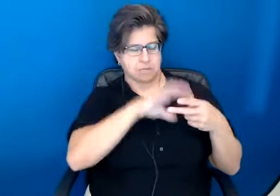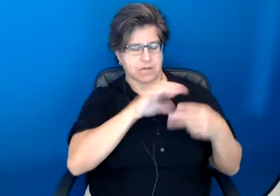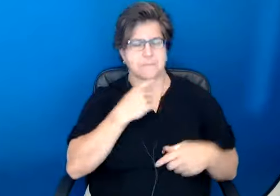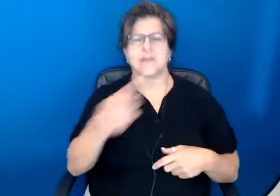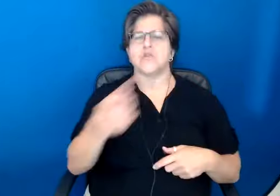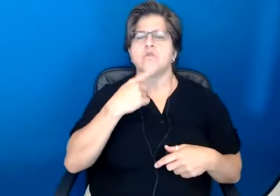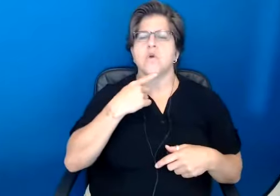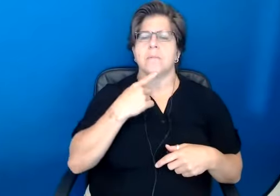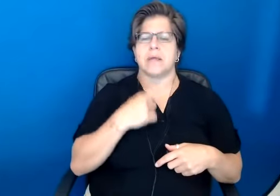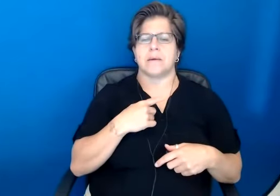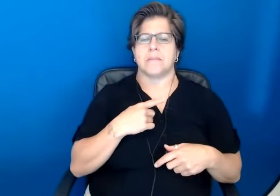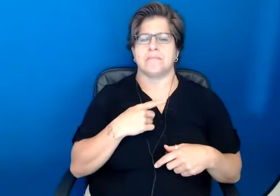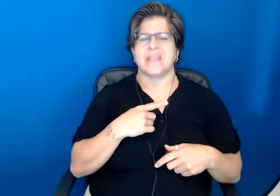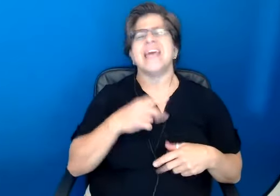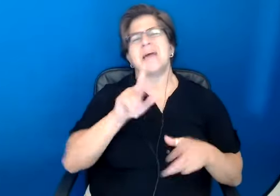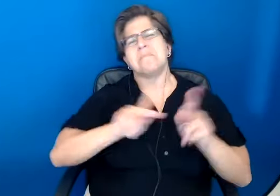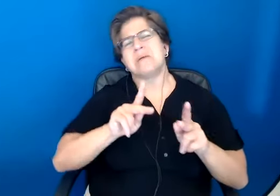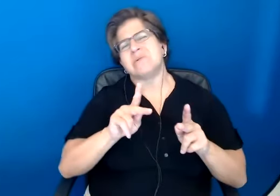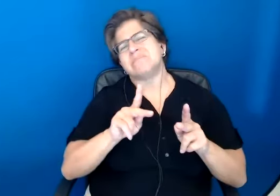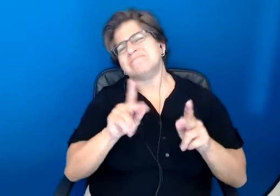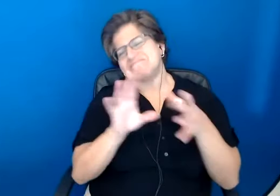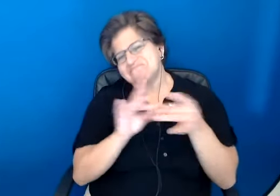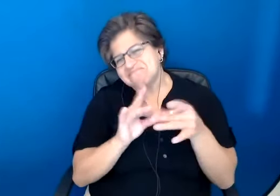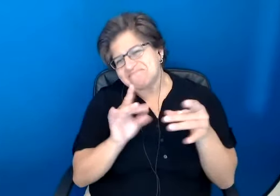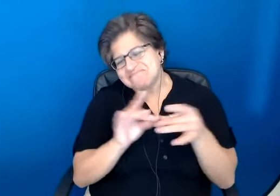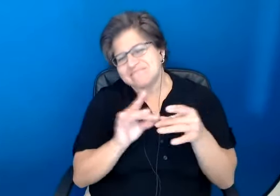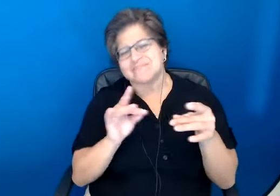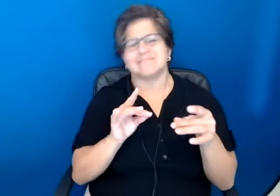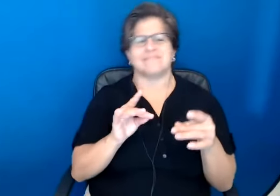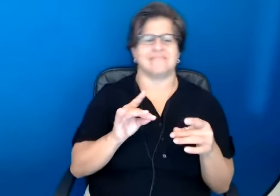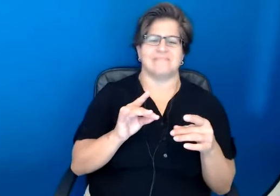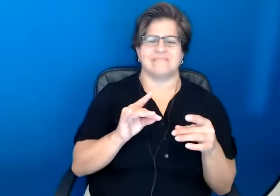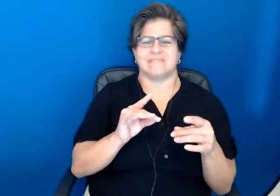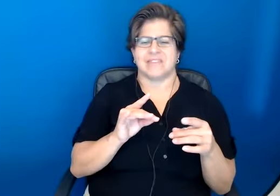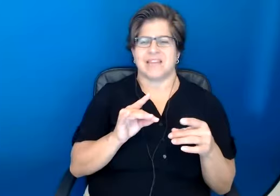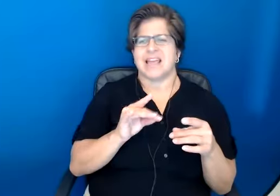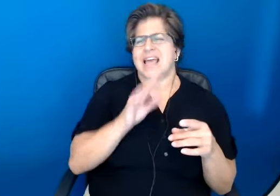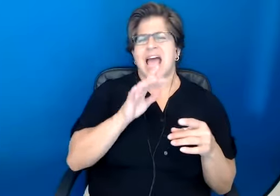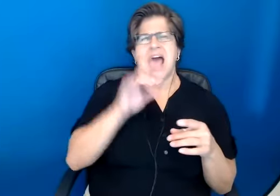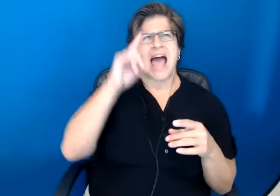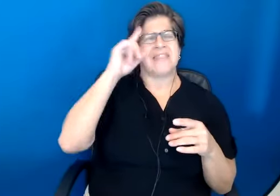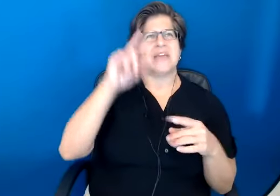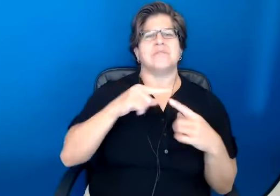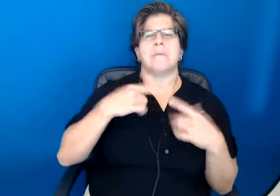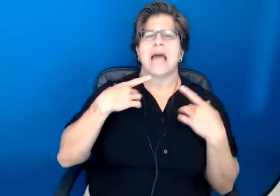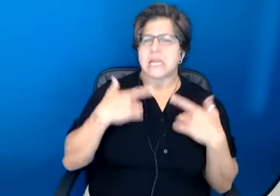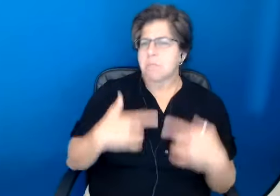few days that I don't appear to struggle with my recovery. I don't know if that's exactly what they meant. I don't, but I do. I've